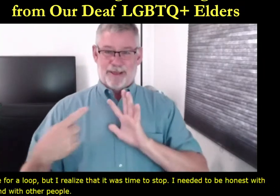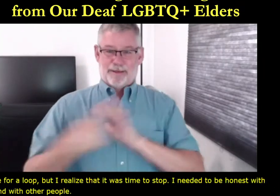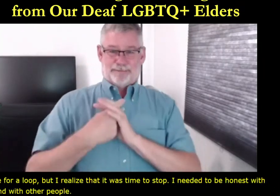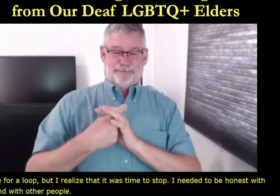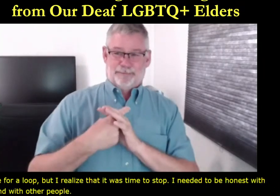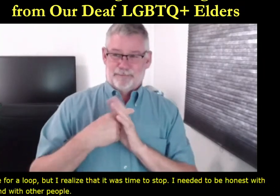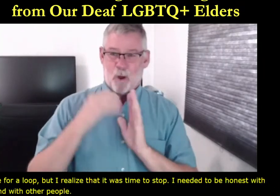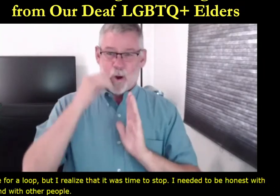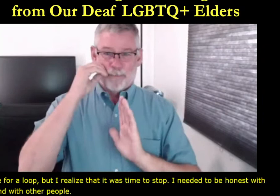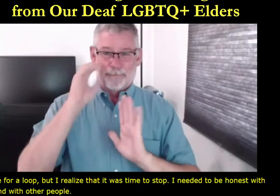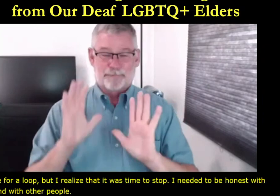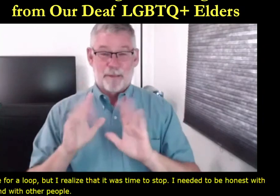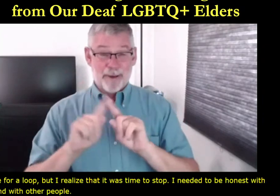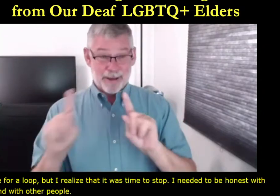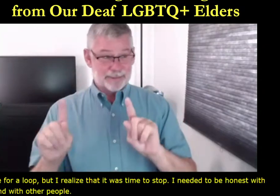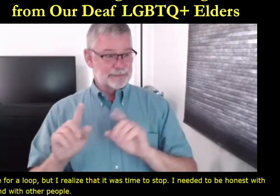it was an emotional time for me